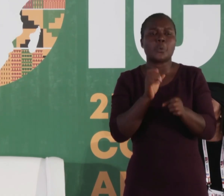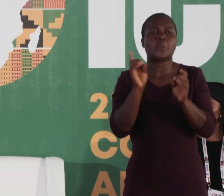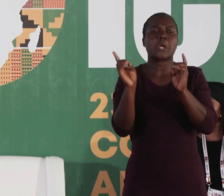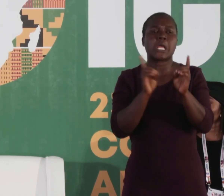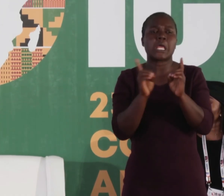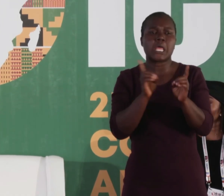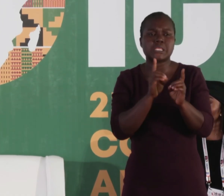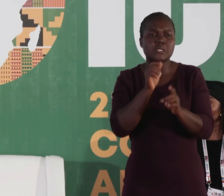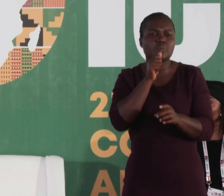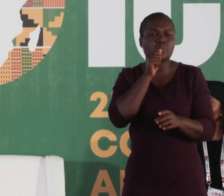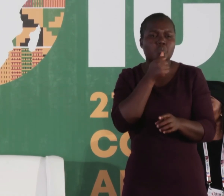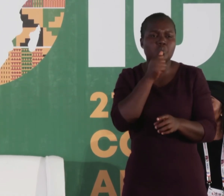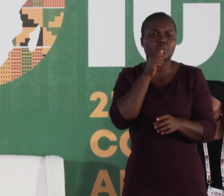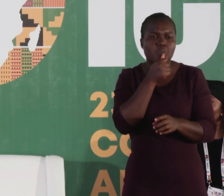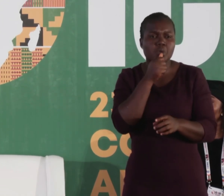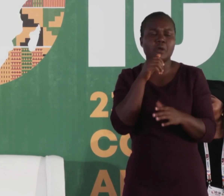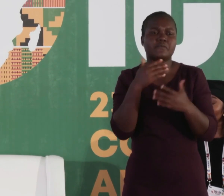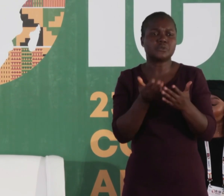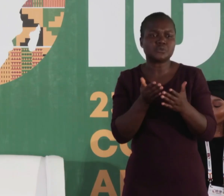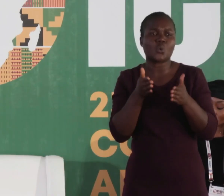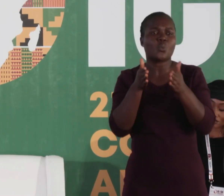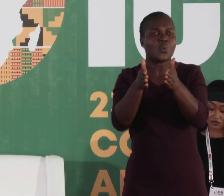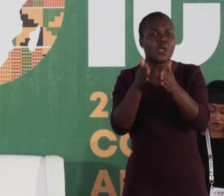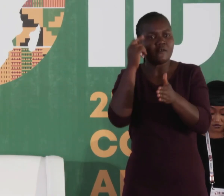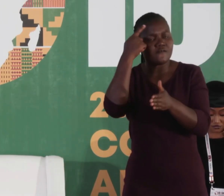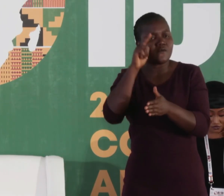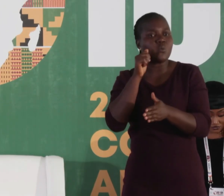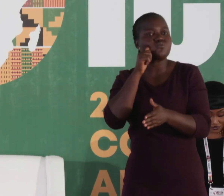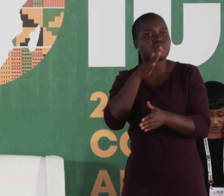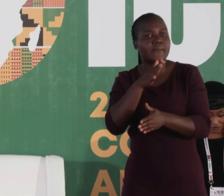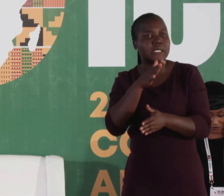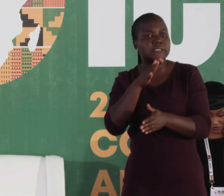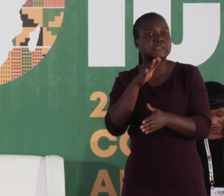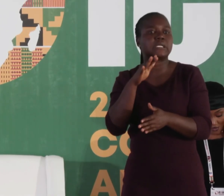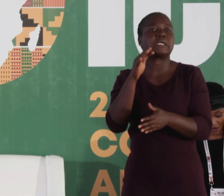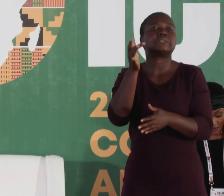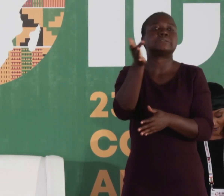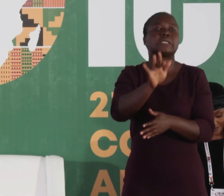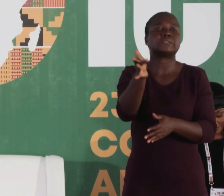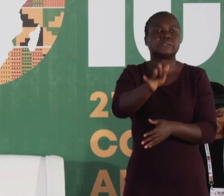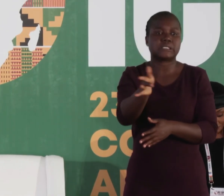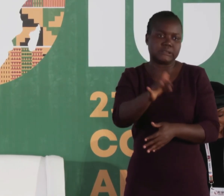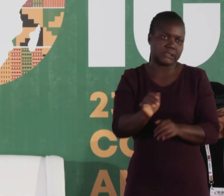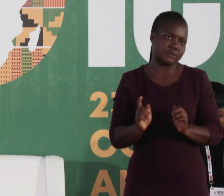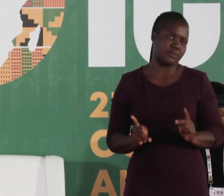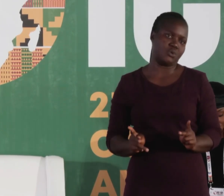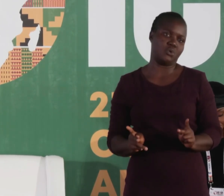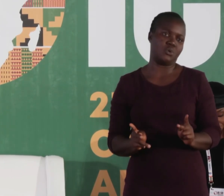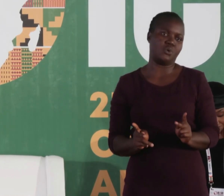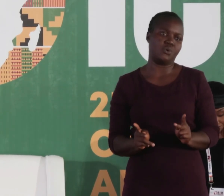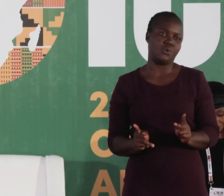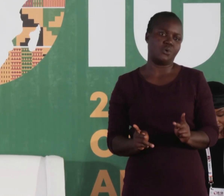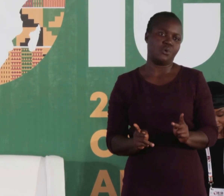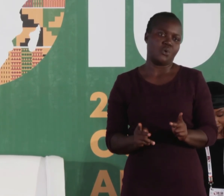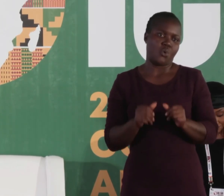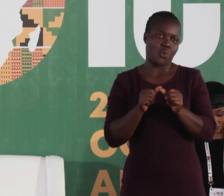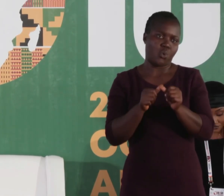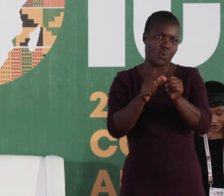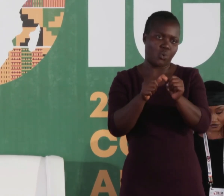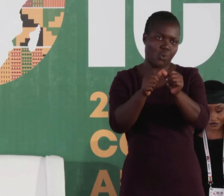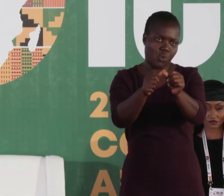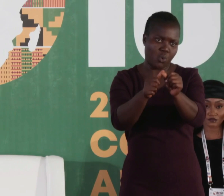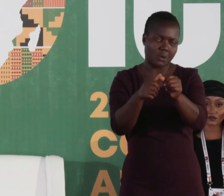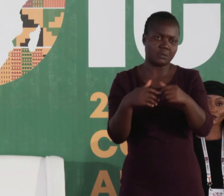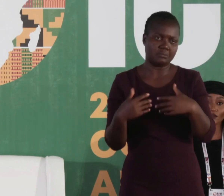private and safe space for female sex workers, which likely promoted continued review at the